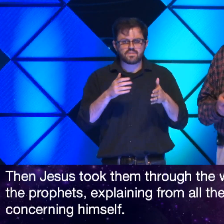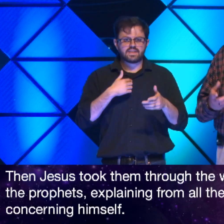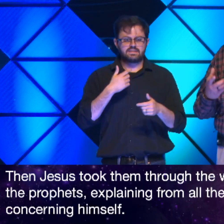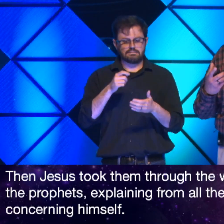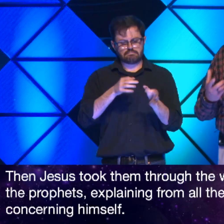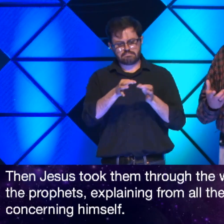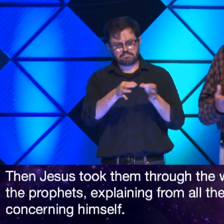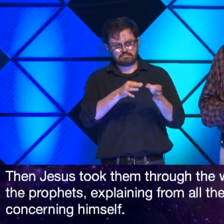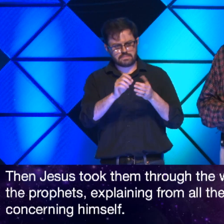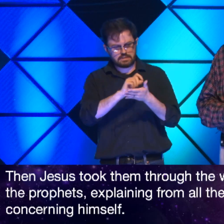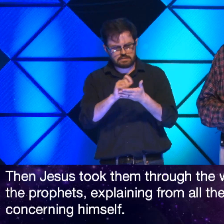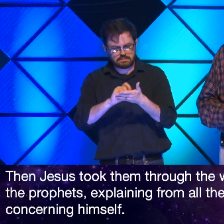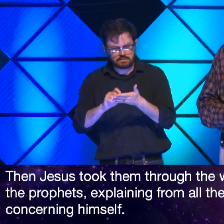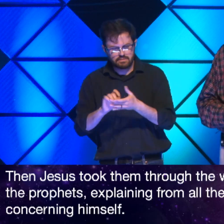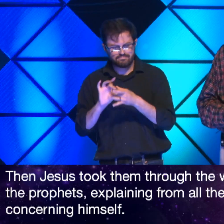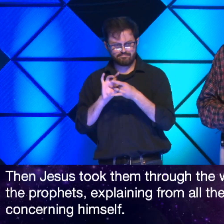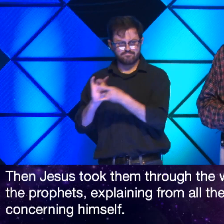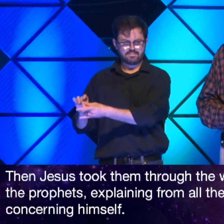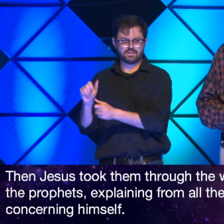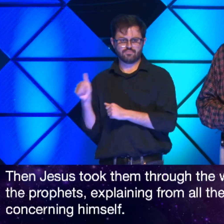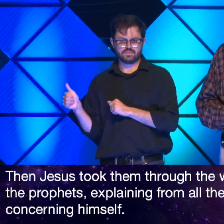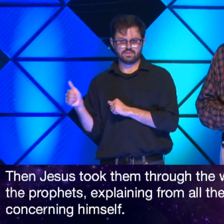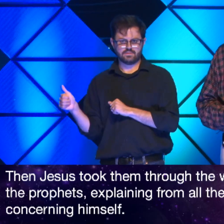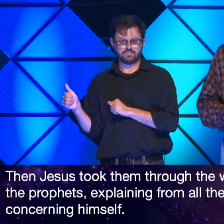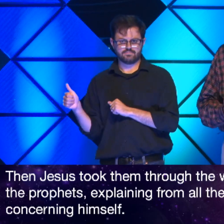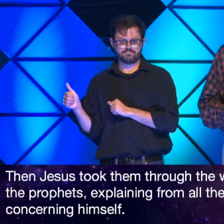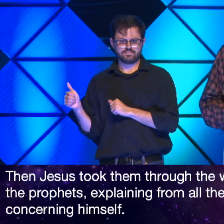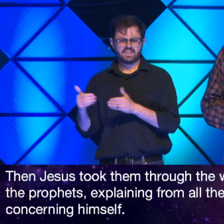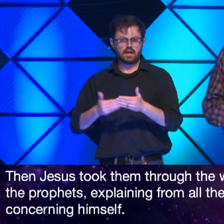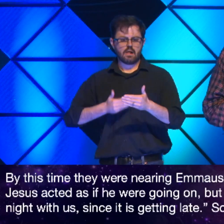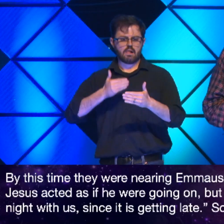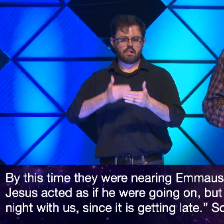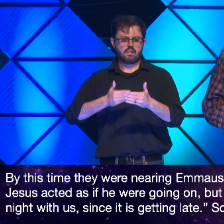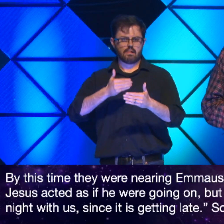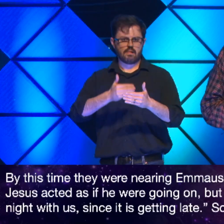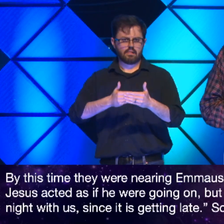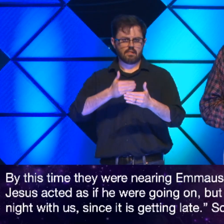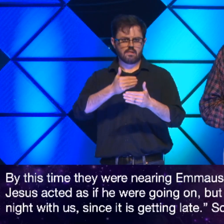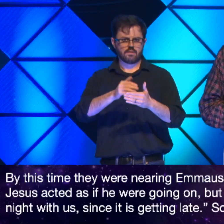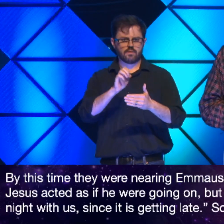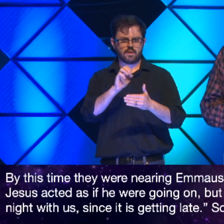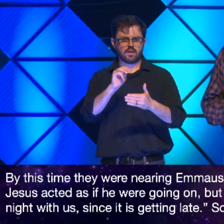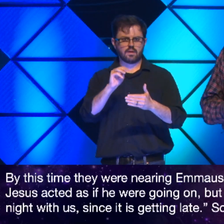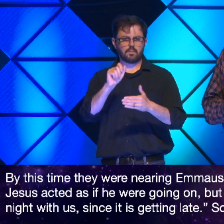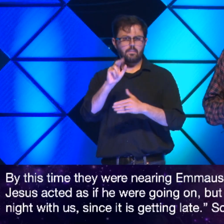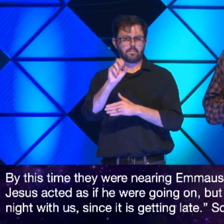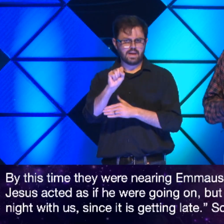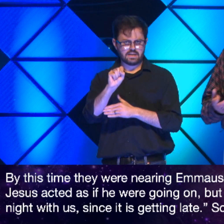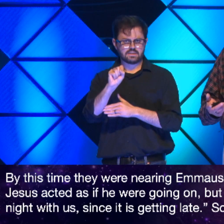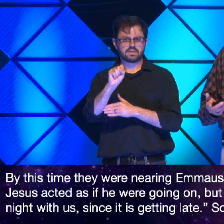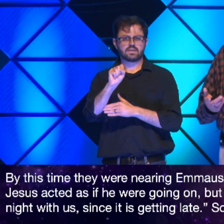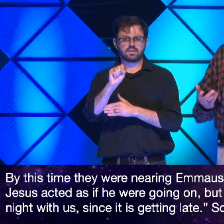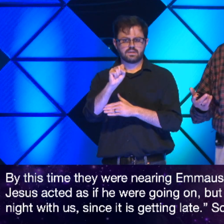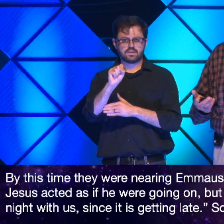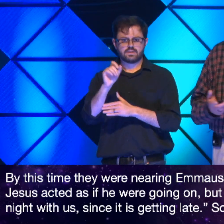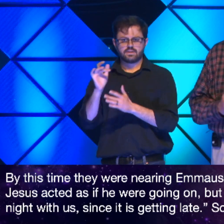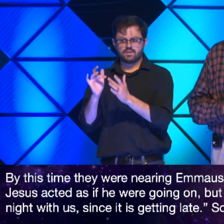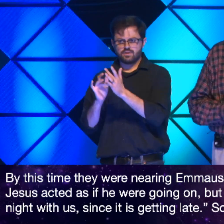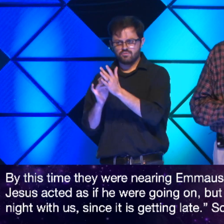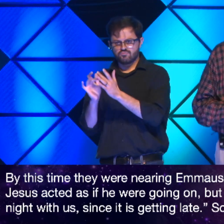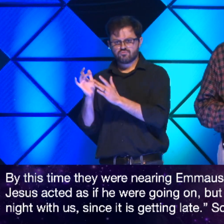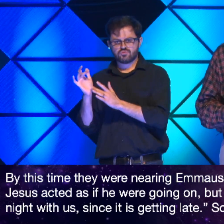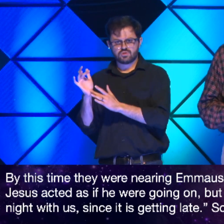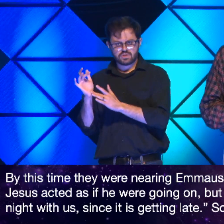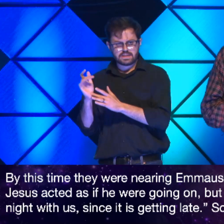they were nearing Emmaus and the end of their journey. And Jesus then acted as if he